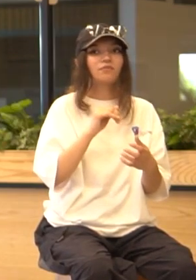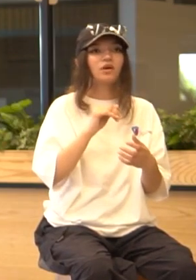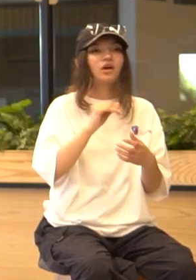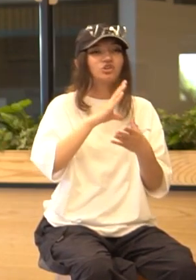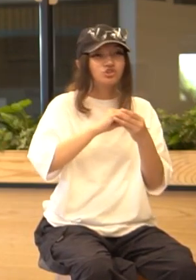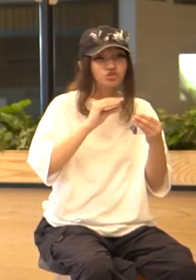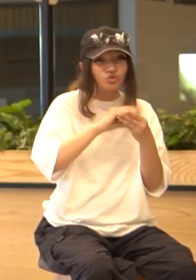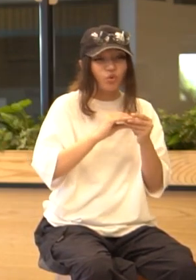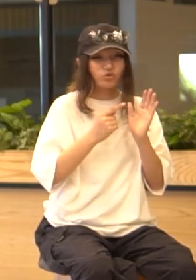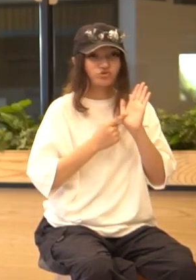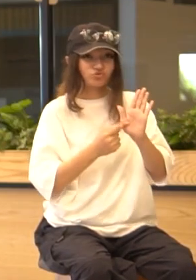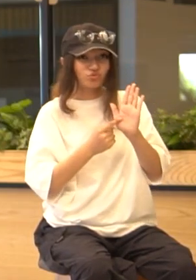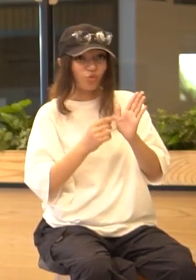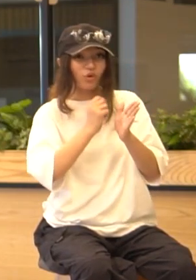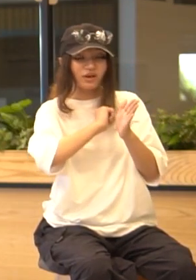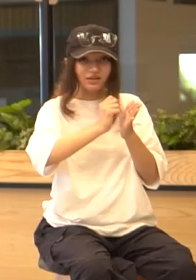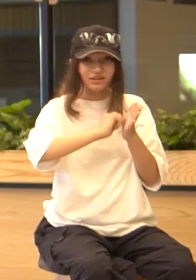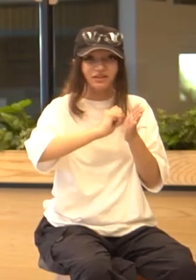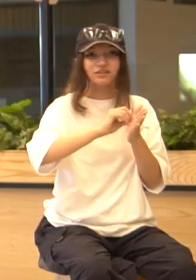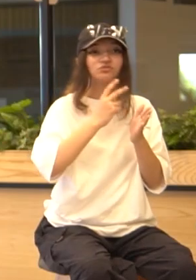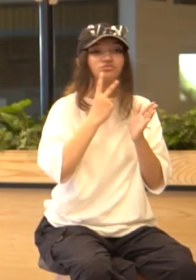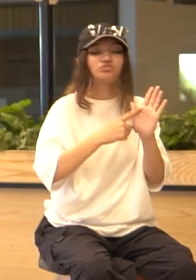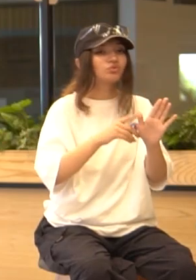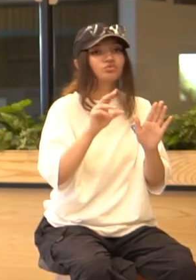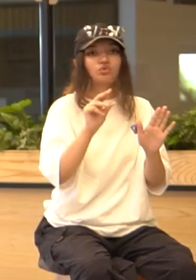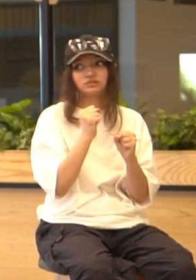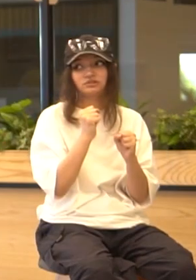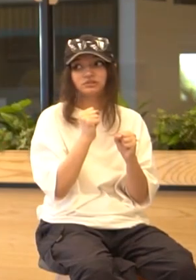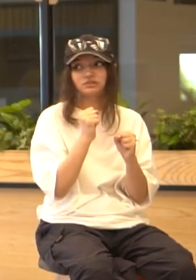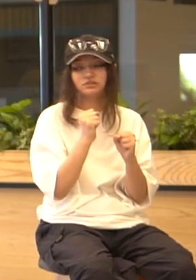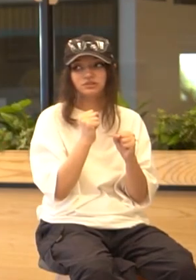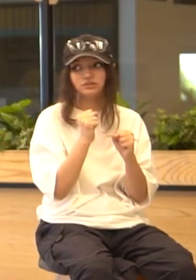than really breaking it down as typography.